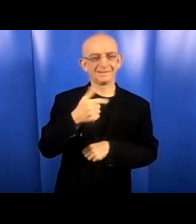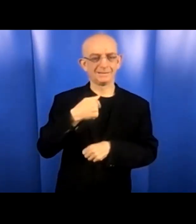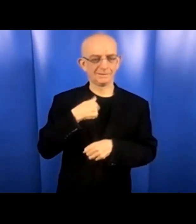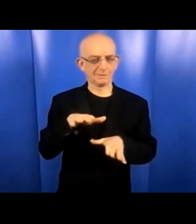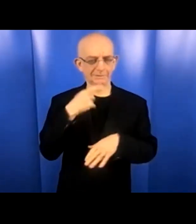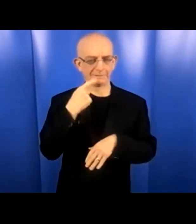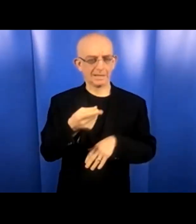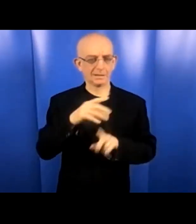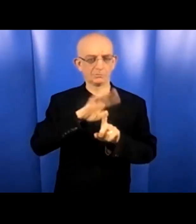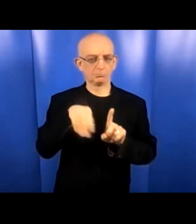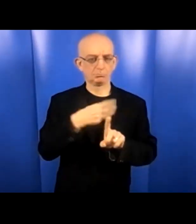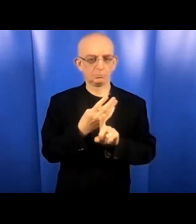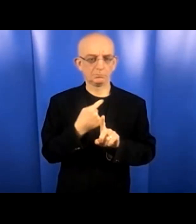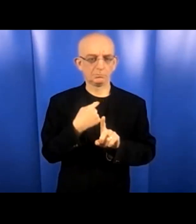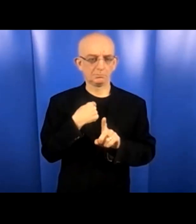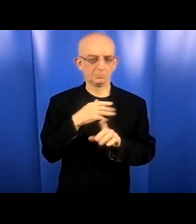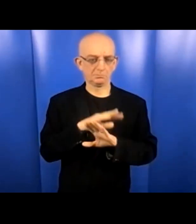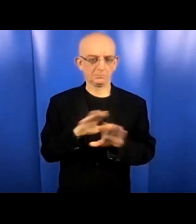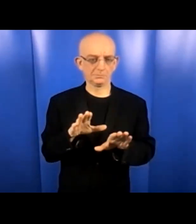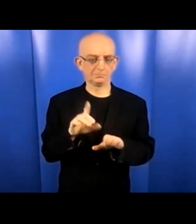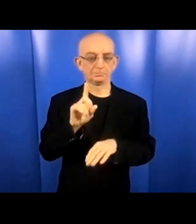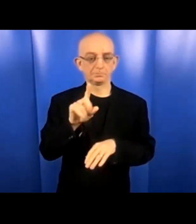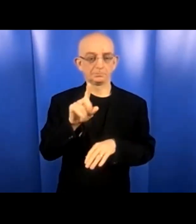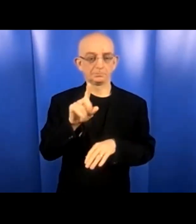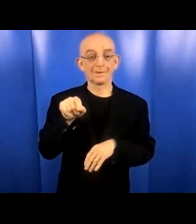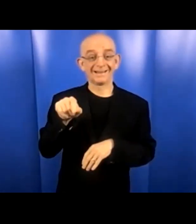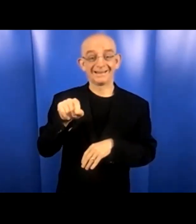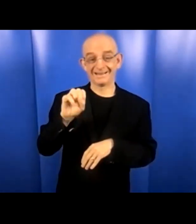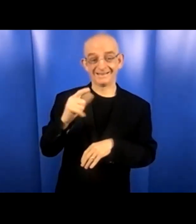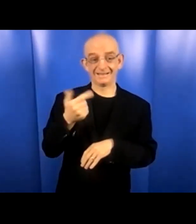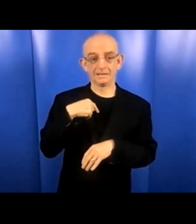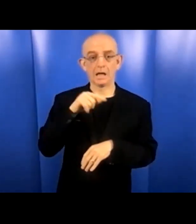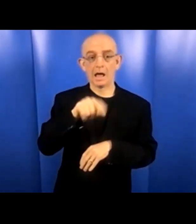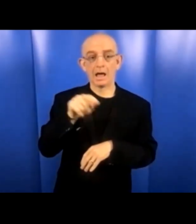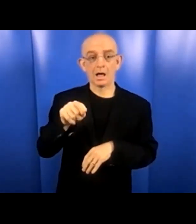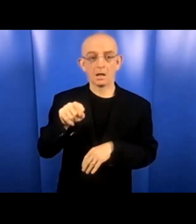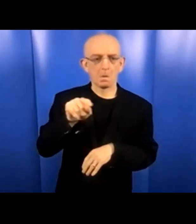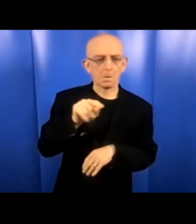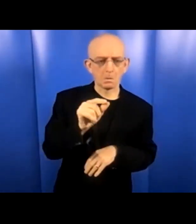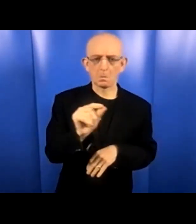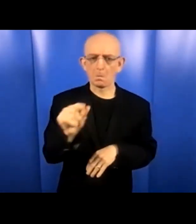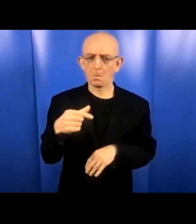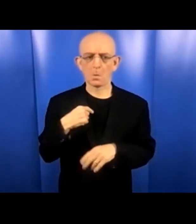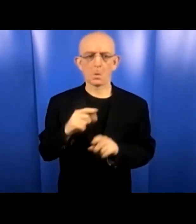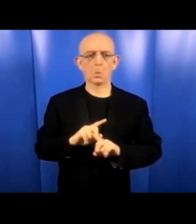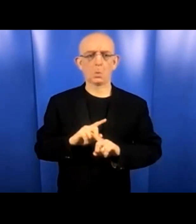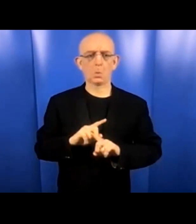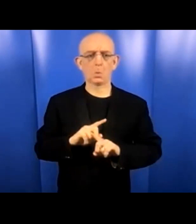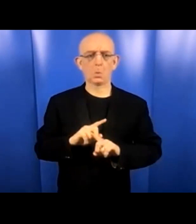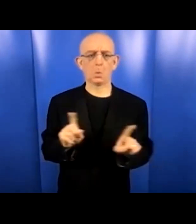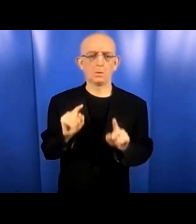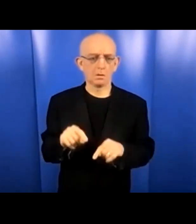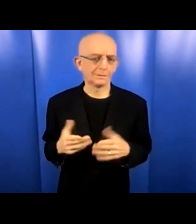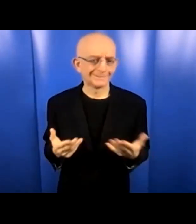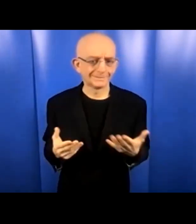I talked about the small and developing states because we don't have actually a place at the table. So we talked to the indigenous group, we talked to the NGO group, we